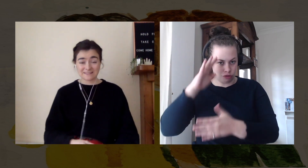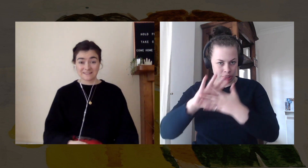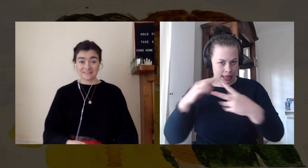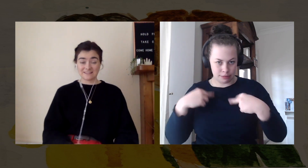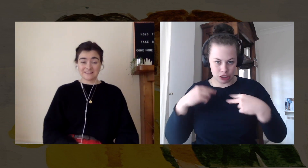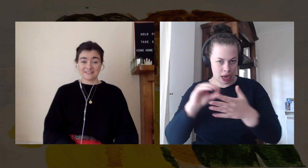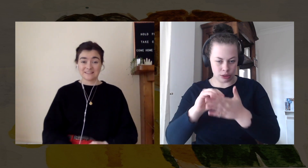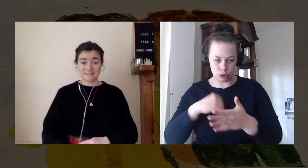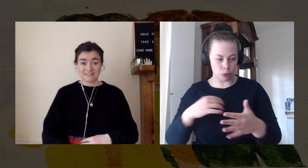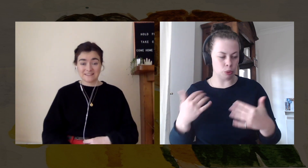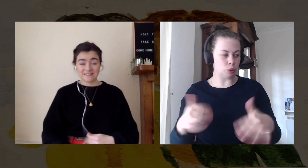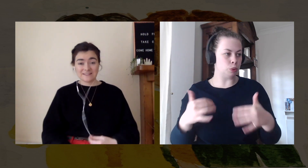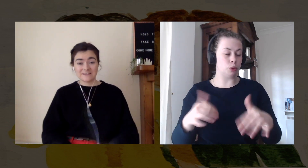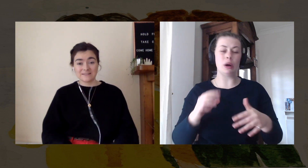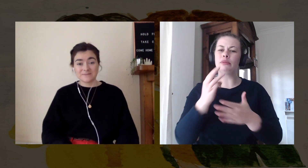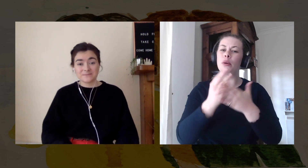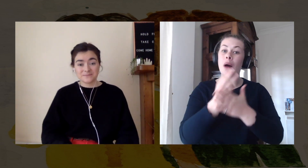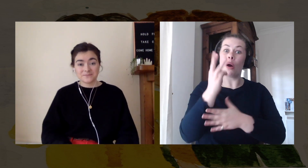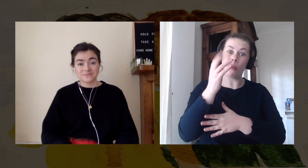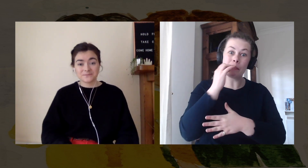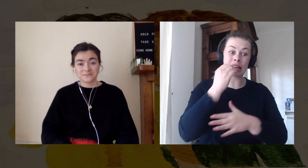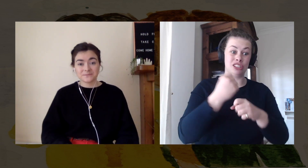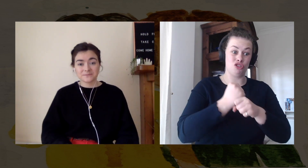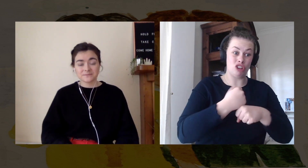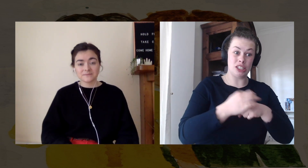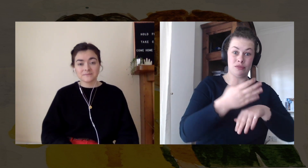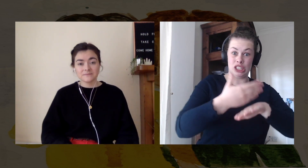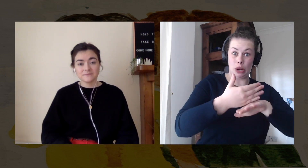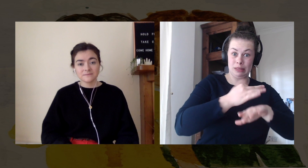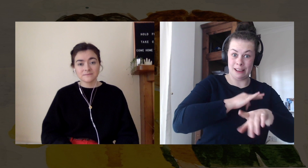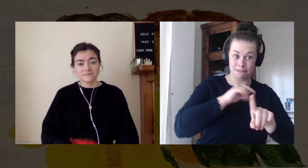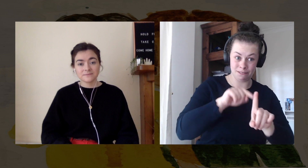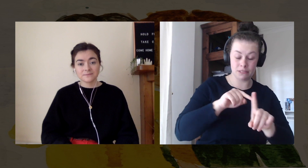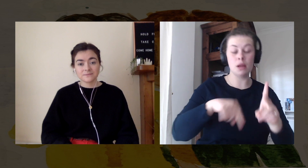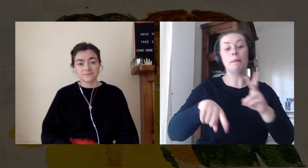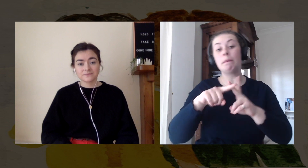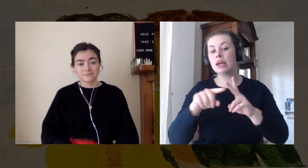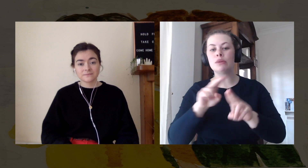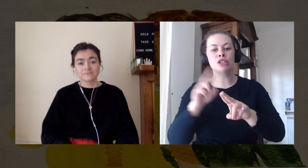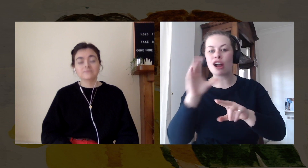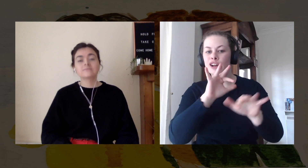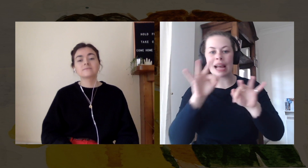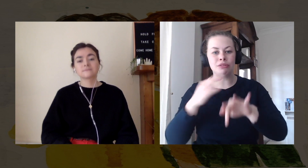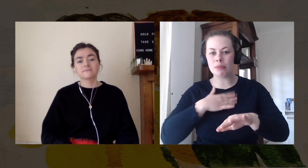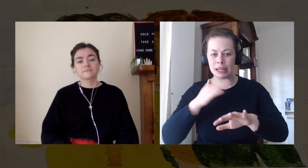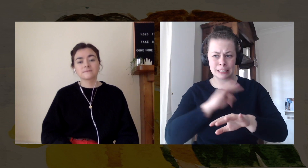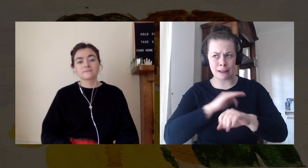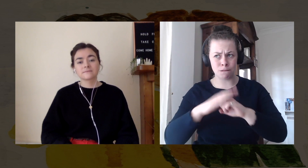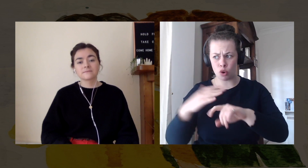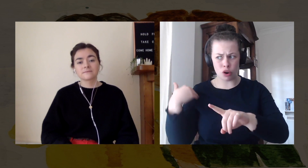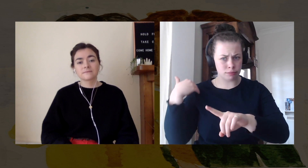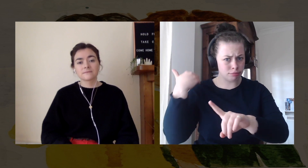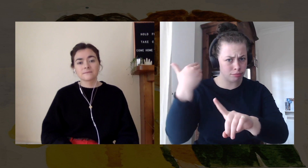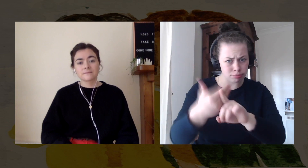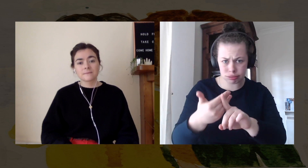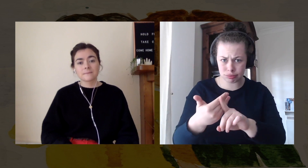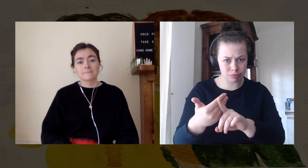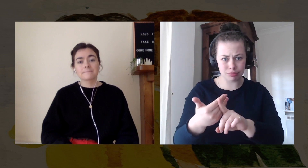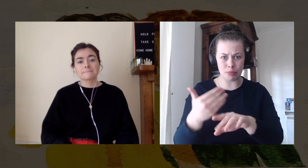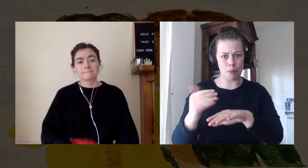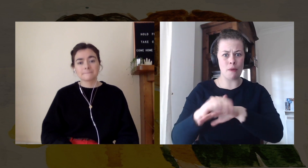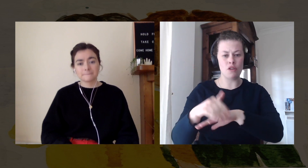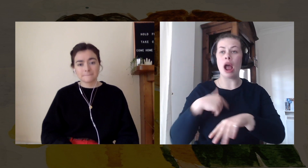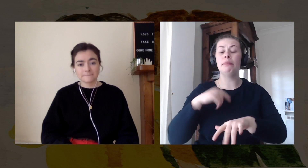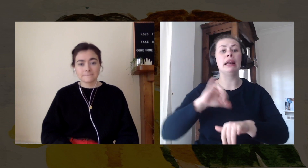of the job itself, but also I hadn't been looking after myself for really far up until that point. I'd been traveling quite a lot. I was working